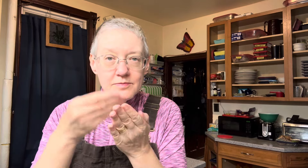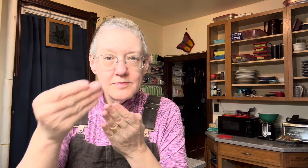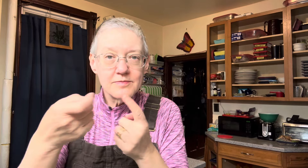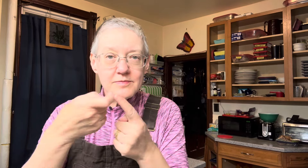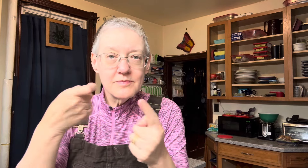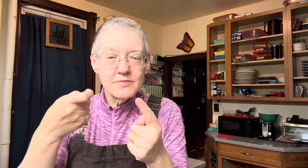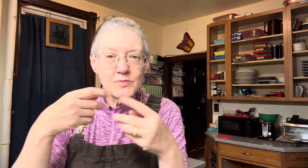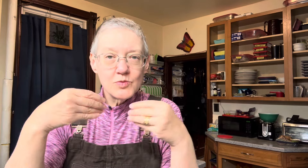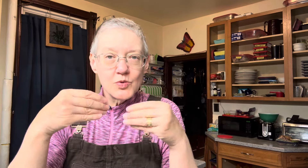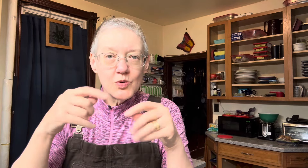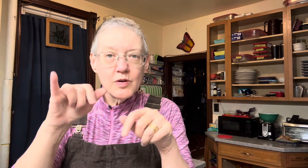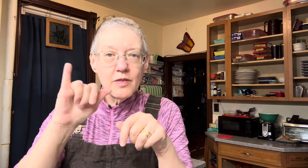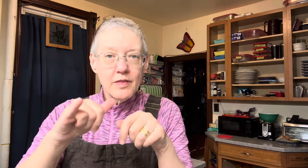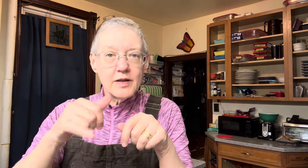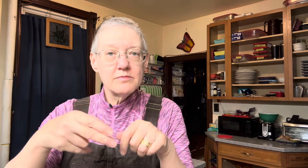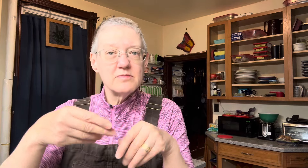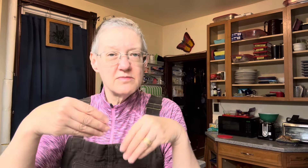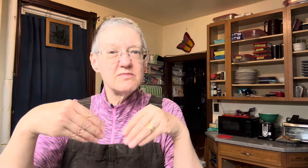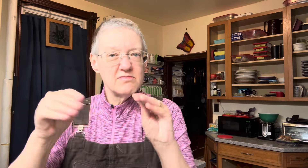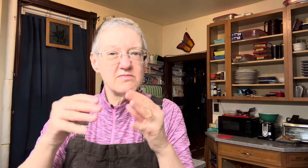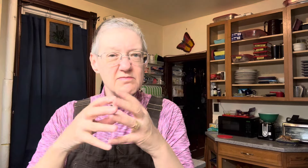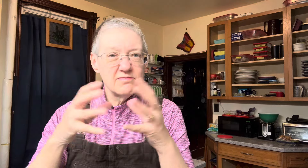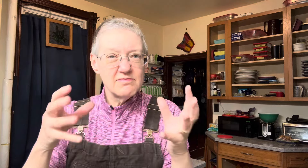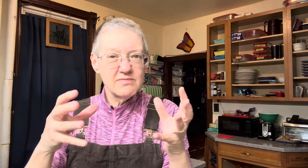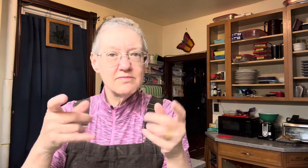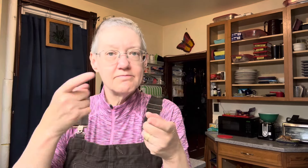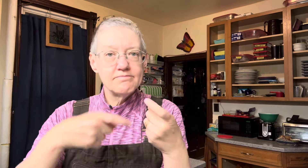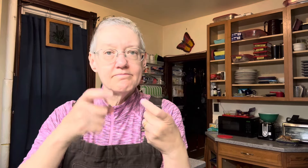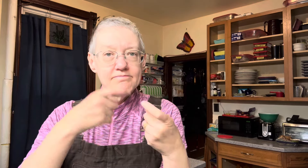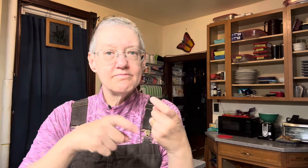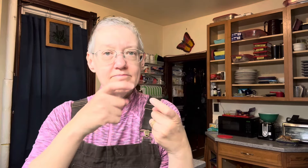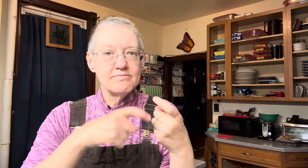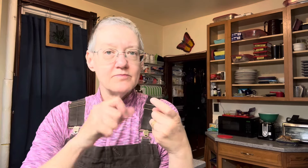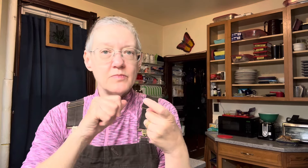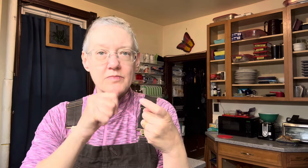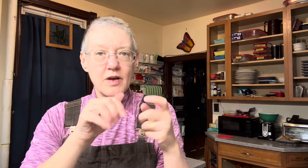that has a quick turnover for chia seeds.